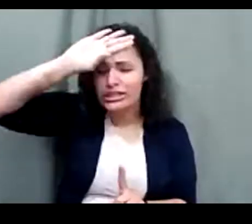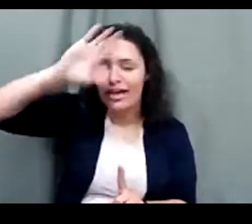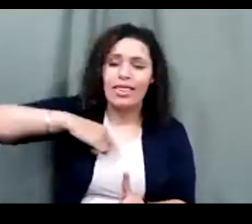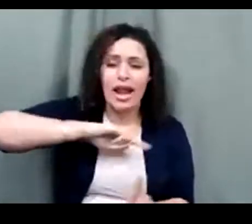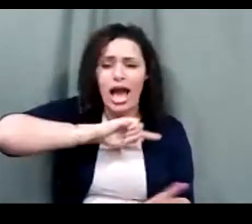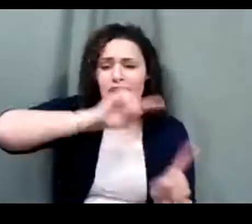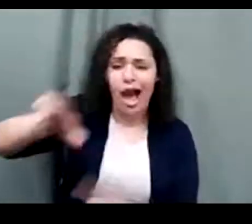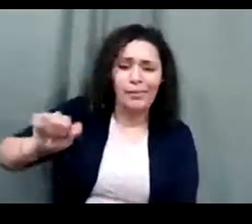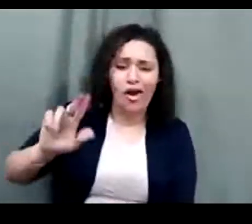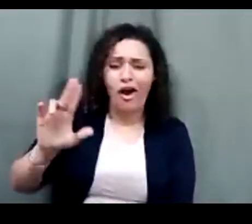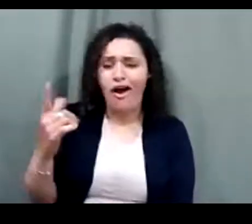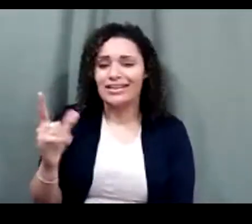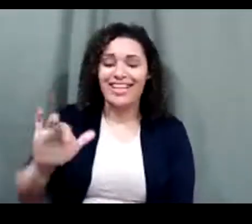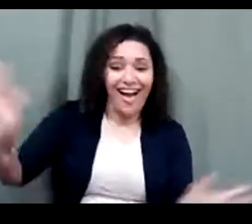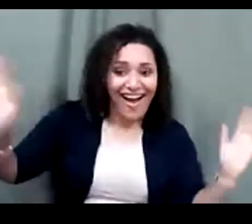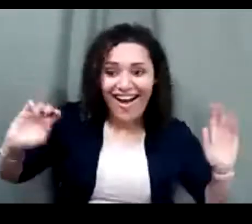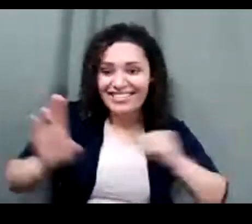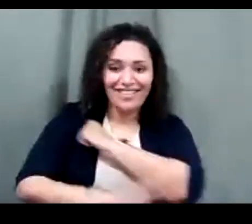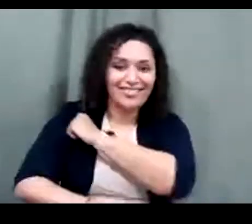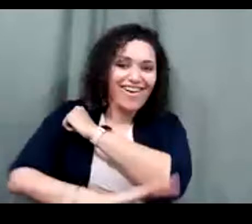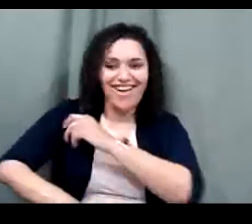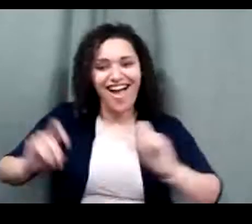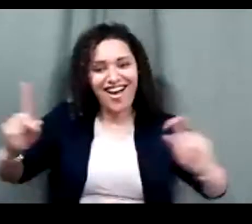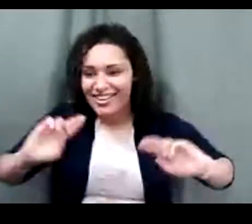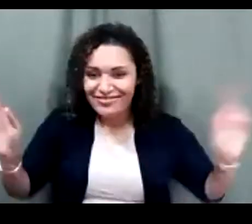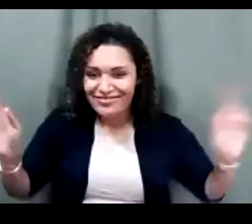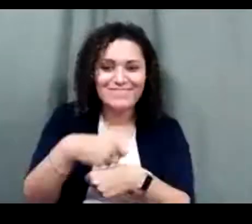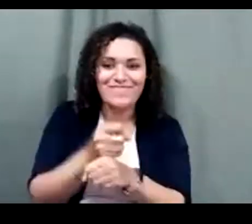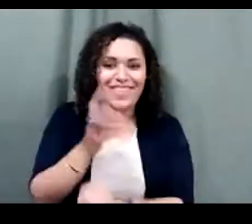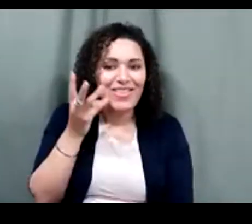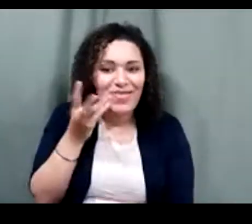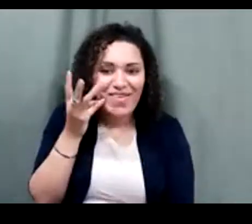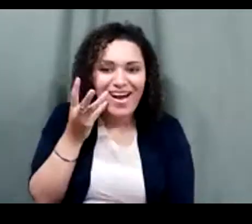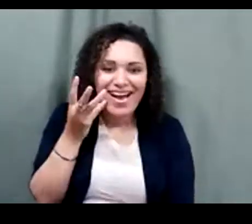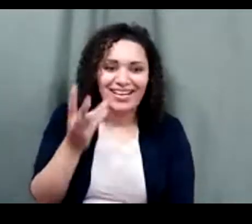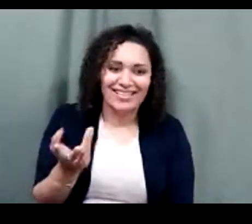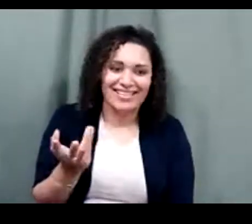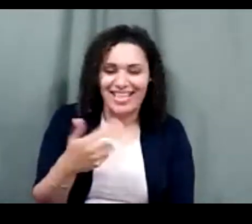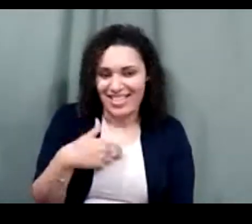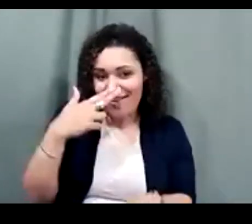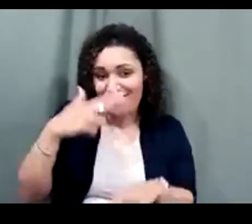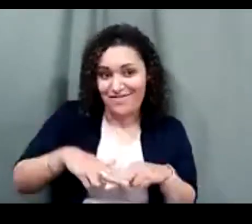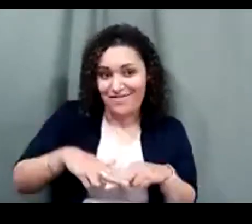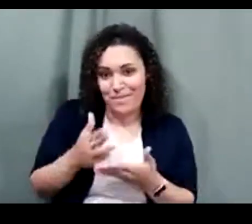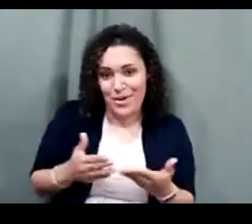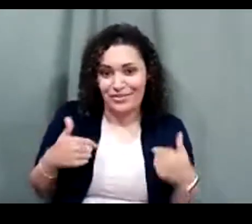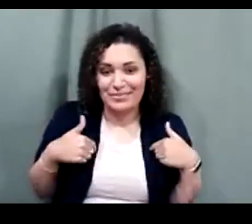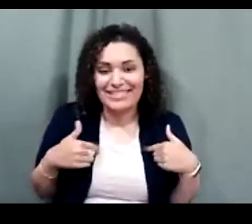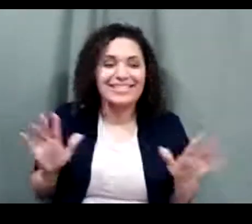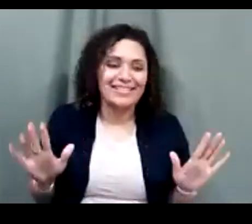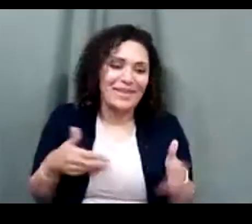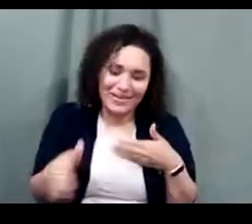and September and decide like, okay, now I get to make the wine, which we fight over because it's the most fun part. But